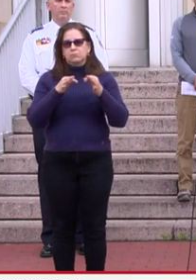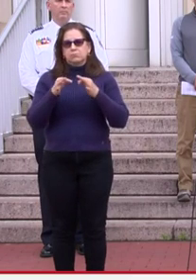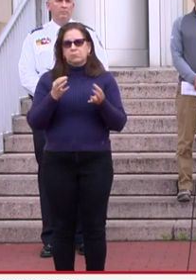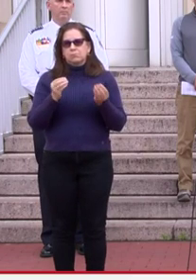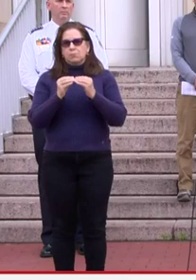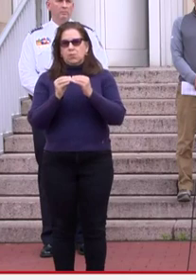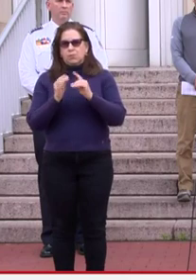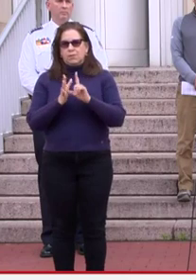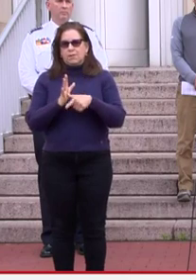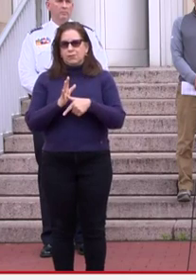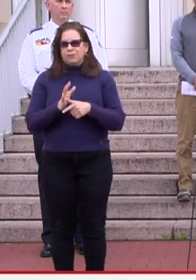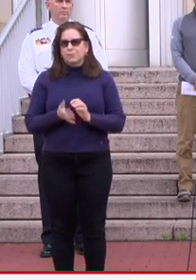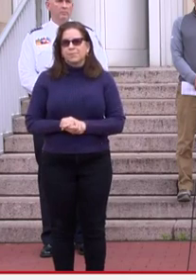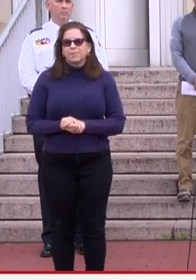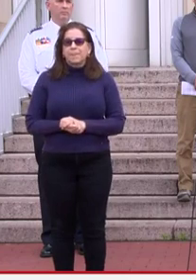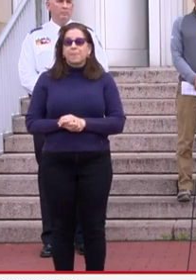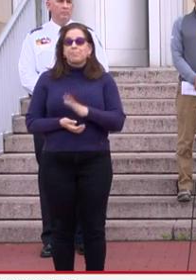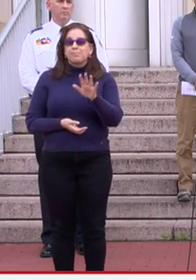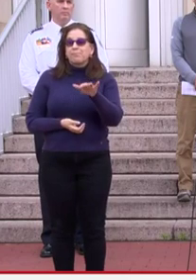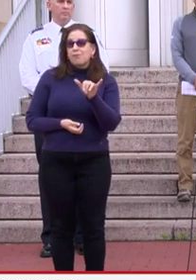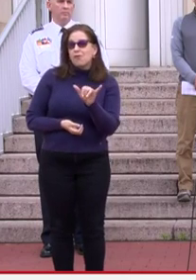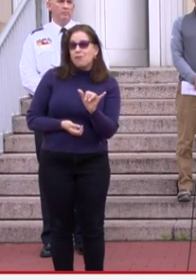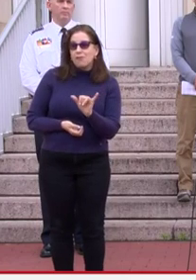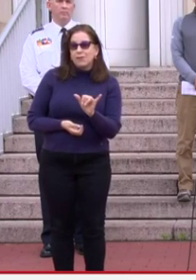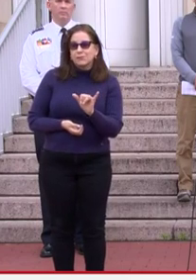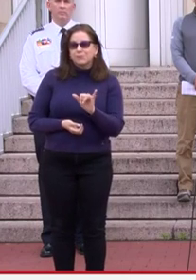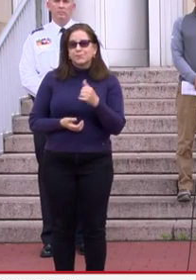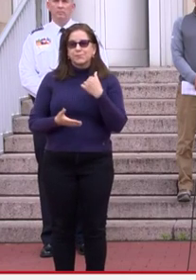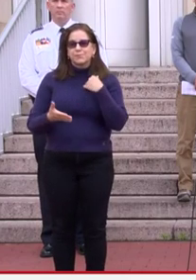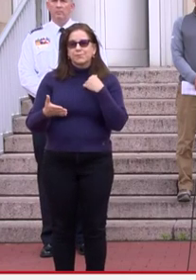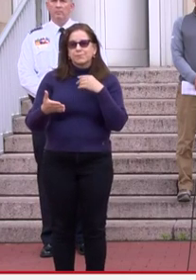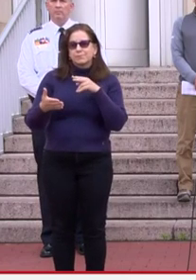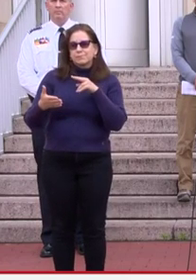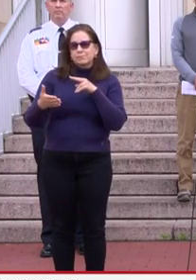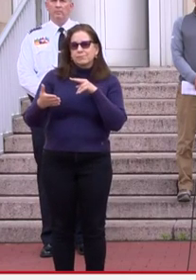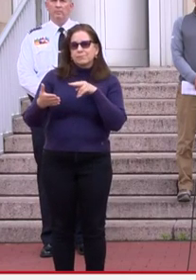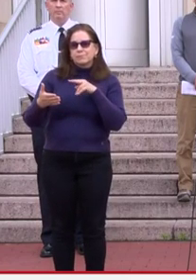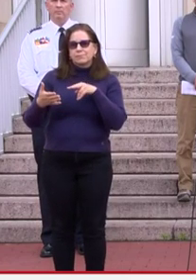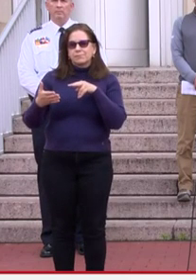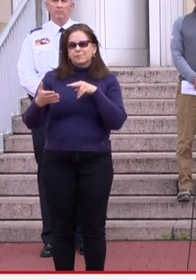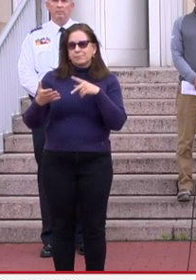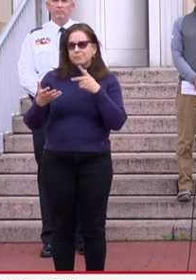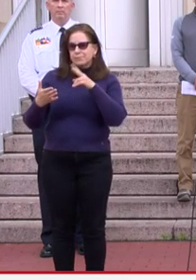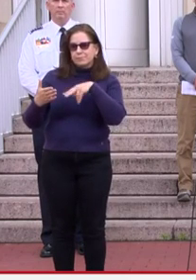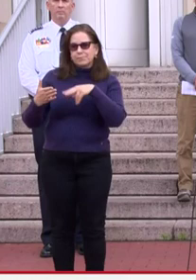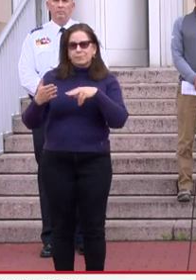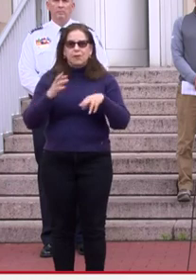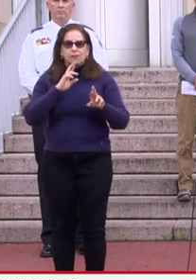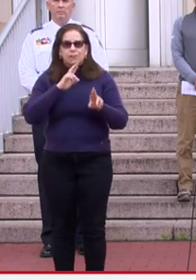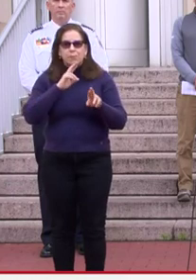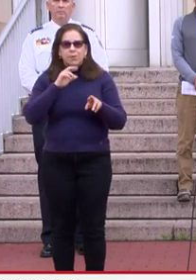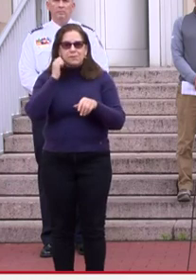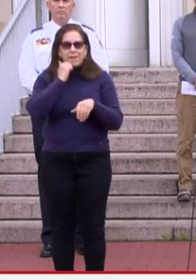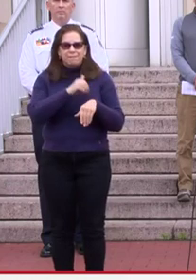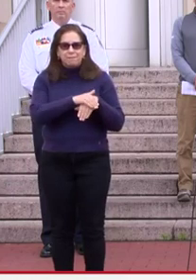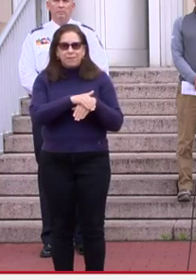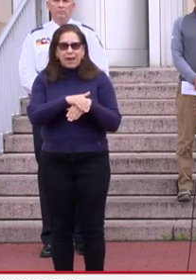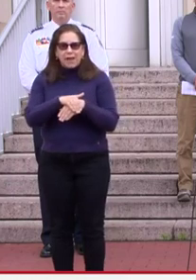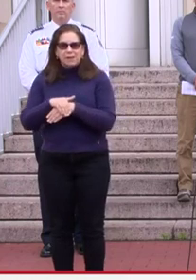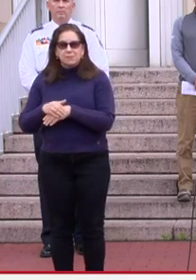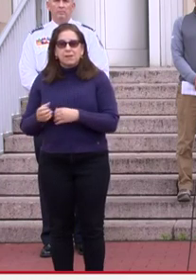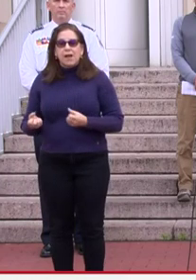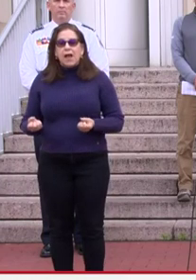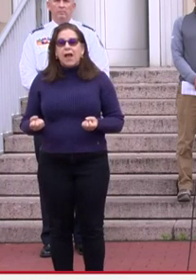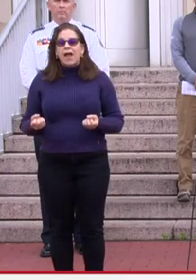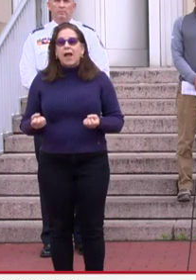Moreover, we have been tracking and will begin reporting in the evening on the number of unemployment claims that we